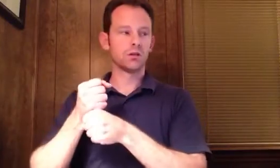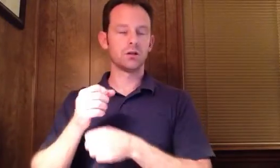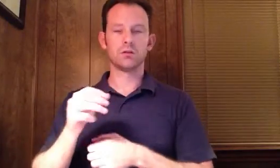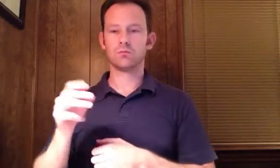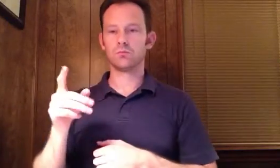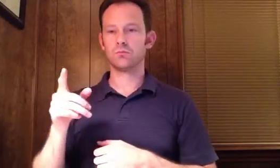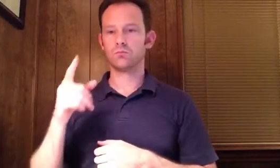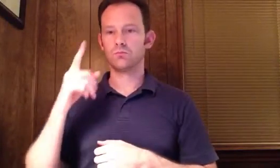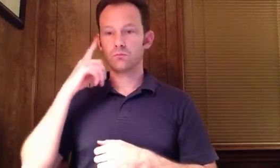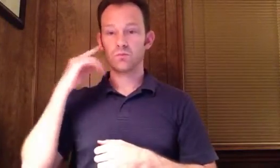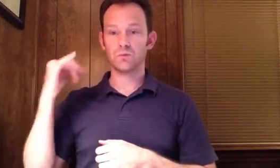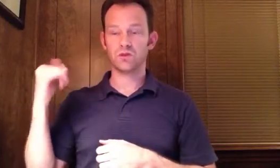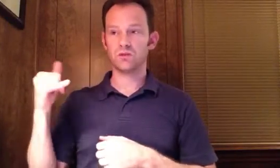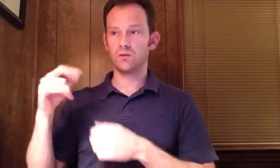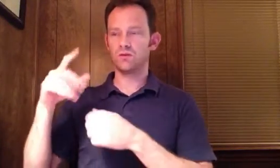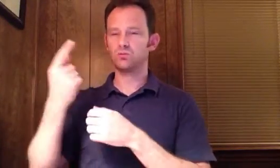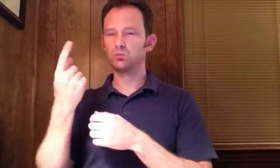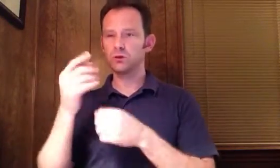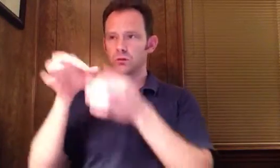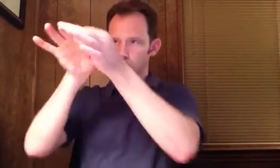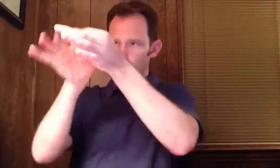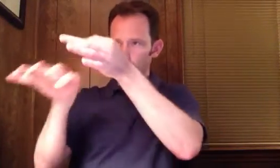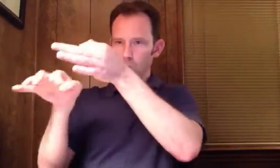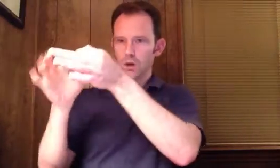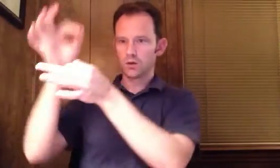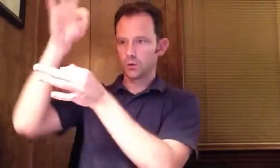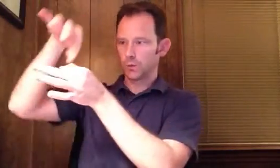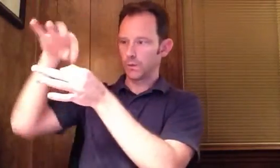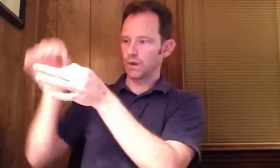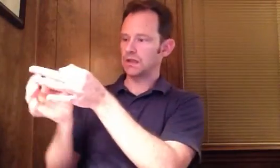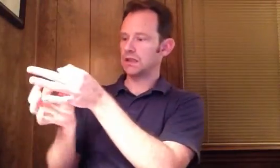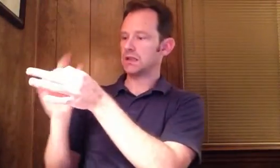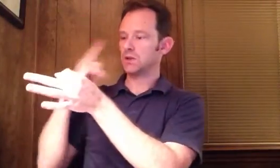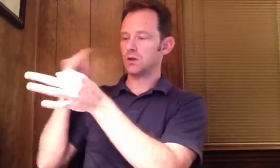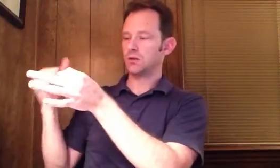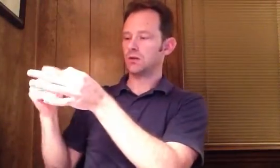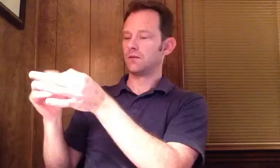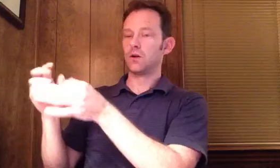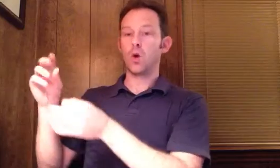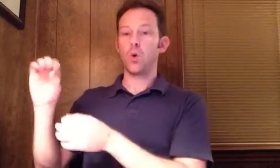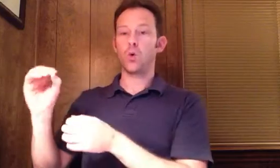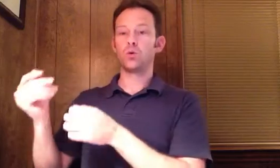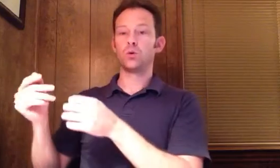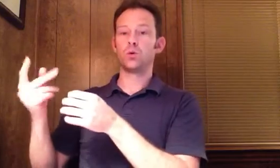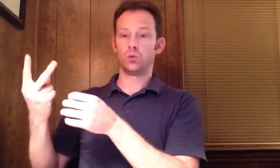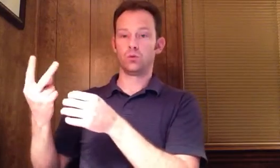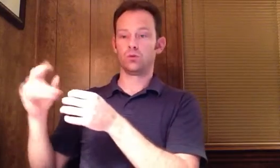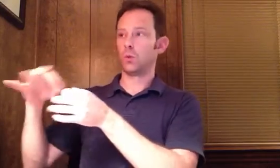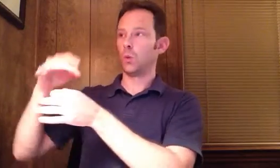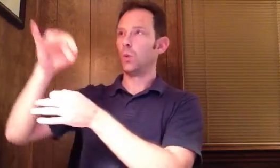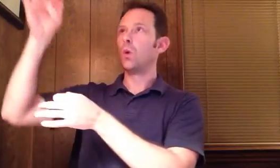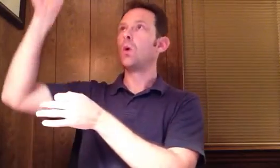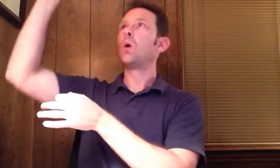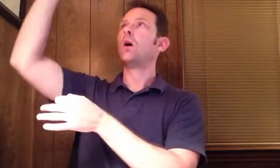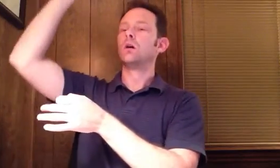top into the environment. So here is a microscopic view of the decomposition of